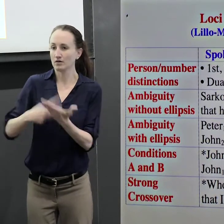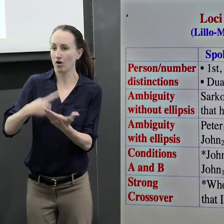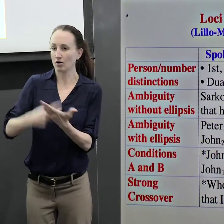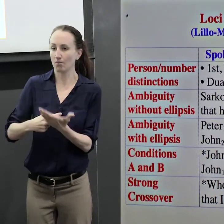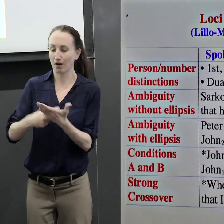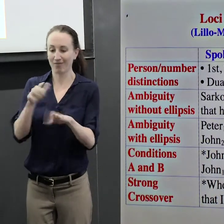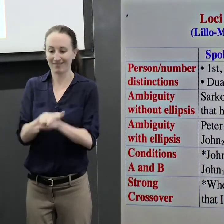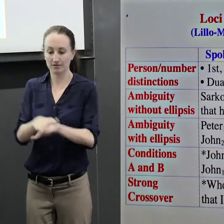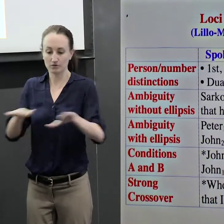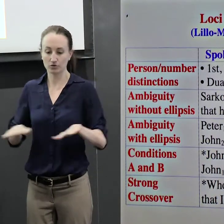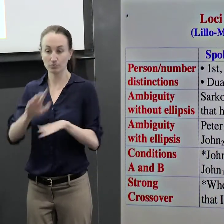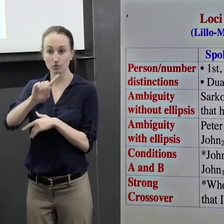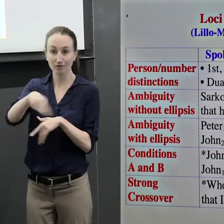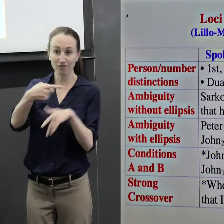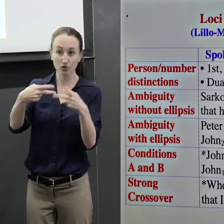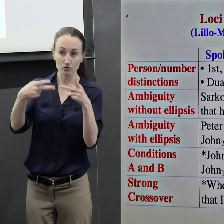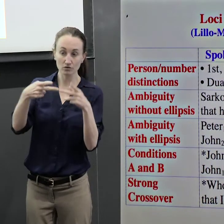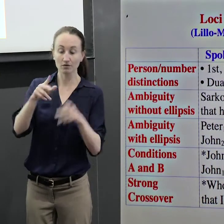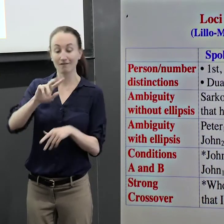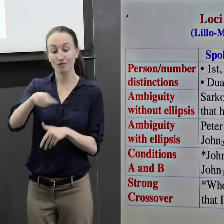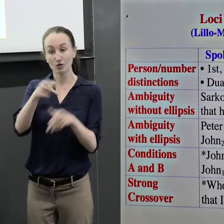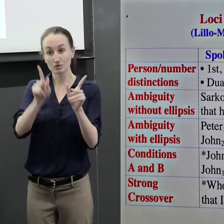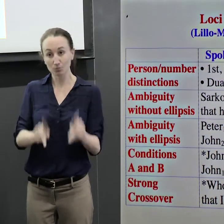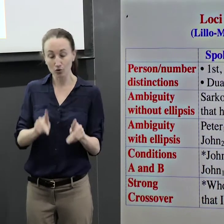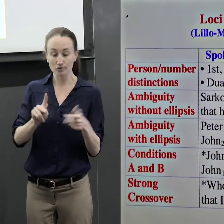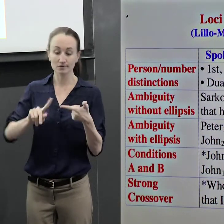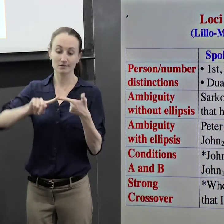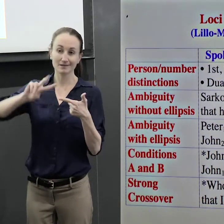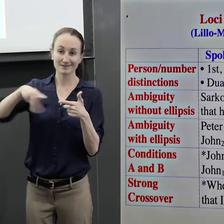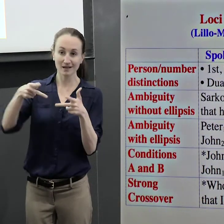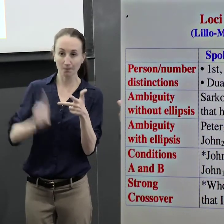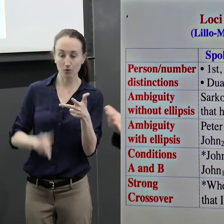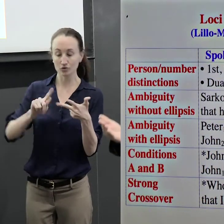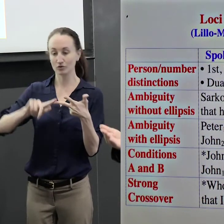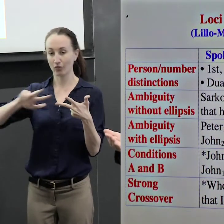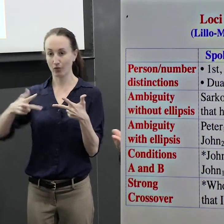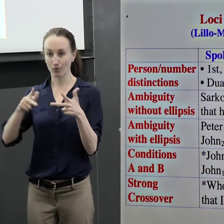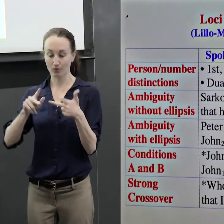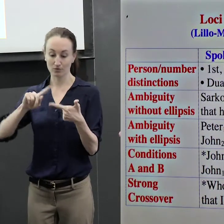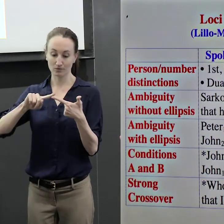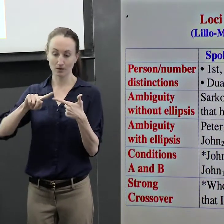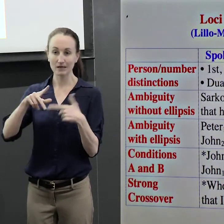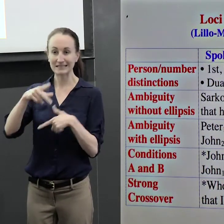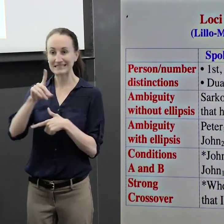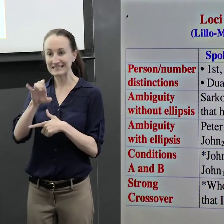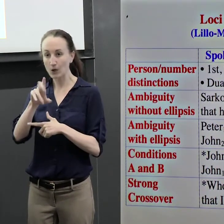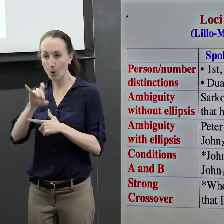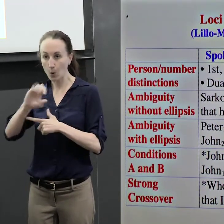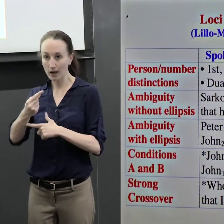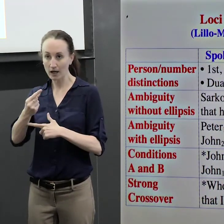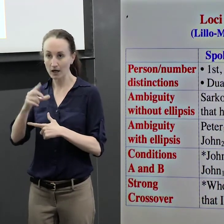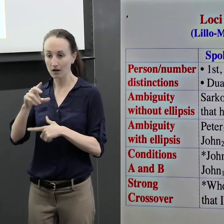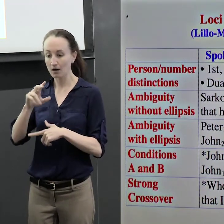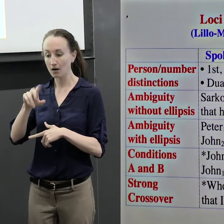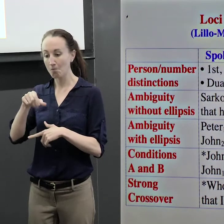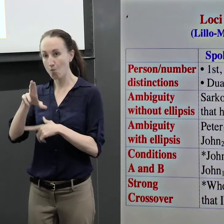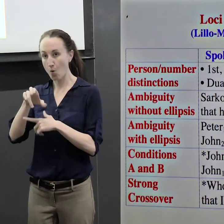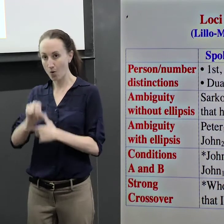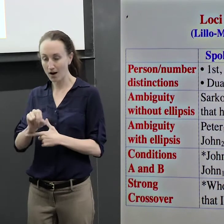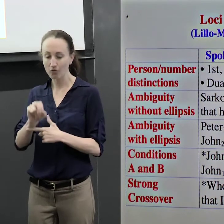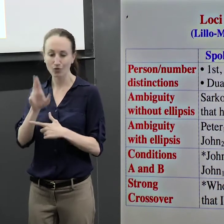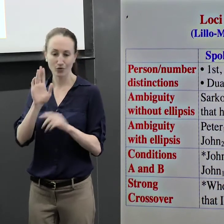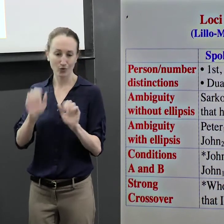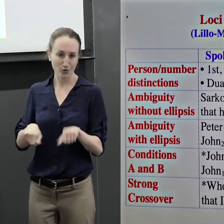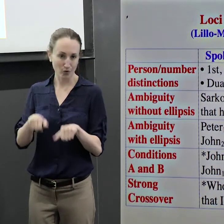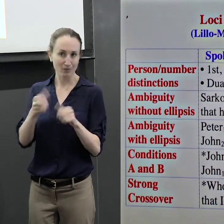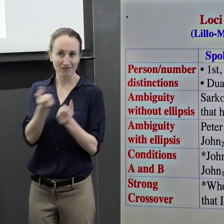between first person denoting pronoun, second person denoting pronoun, and when you have third person denoting pronouns, there could be a